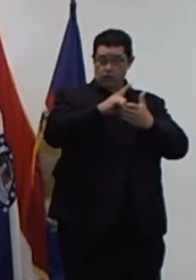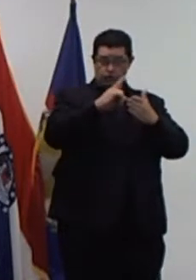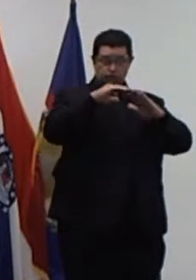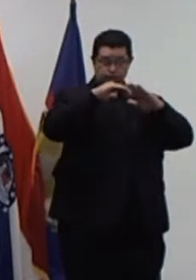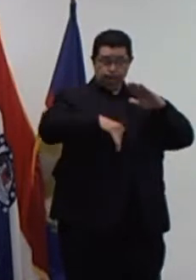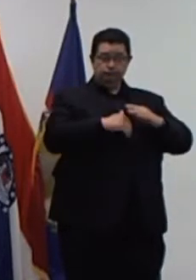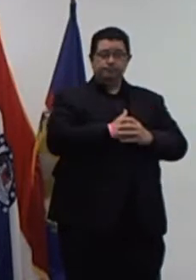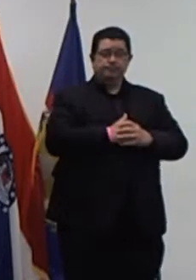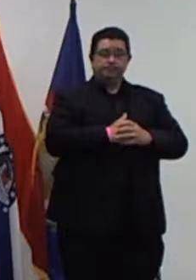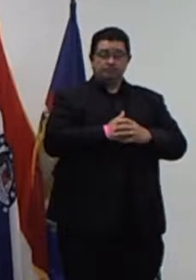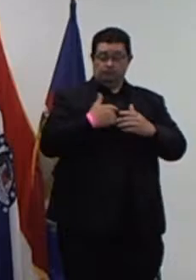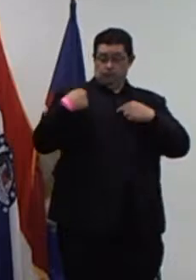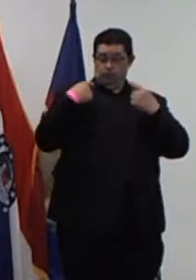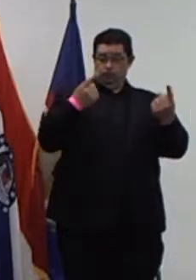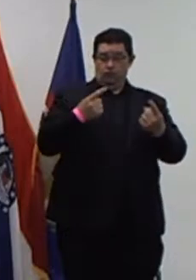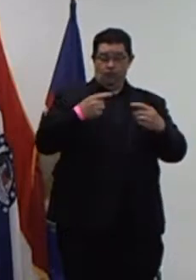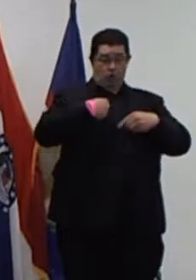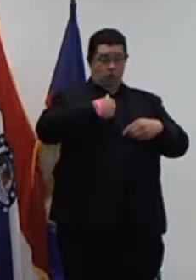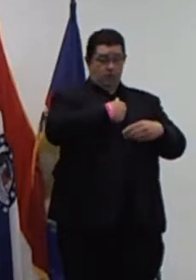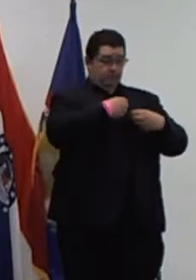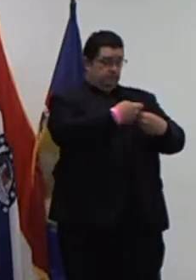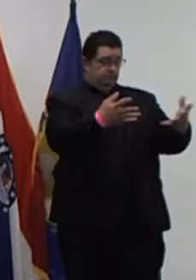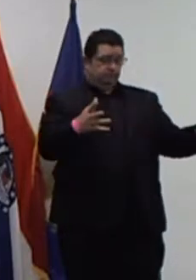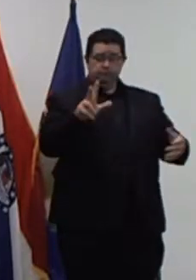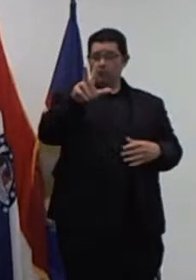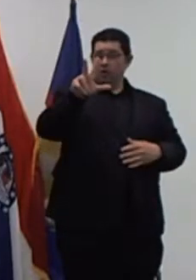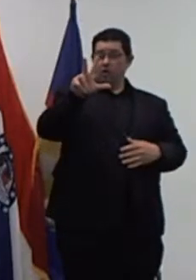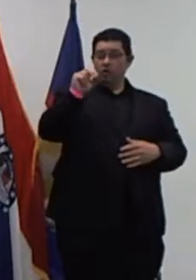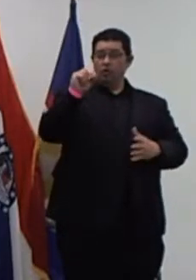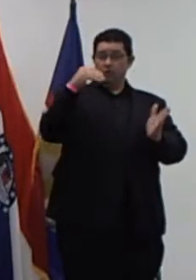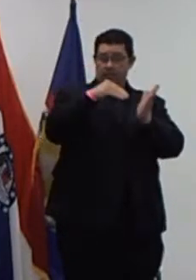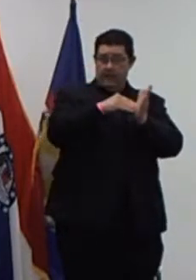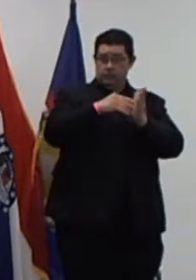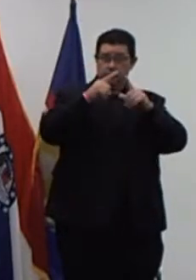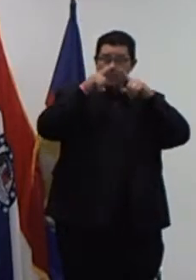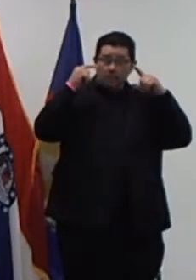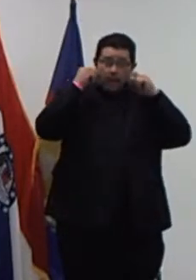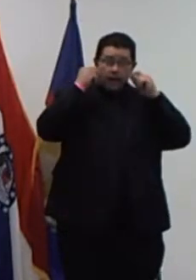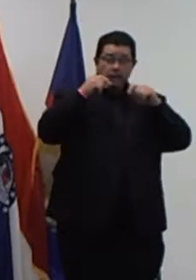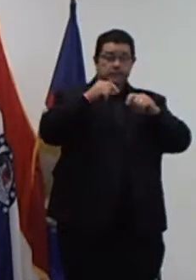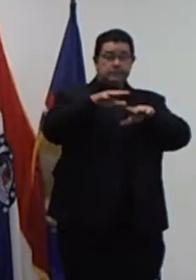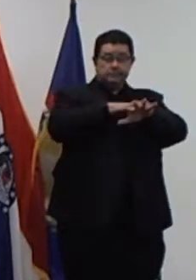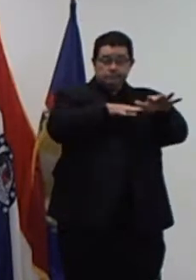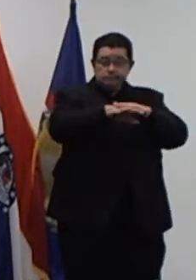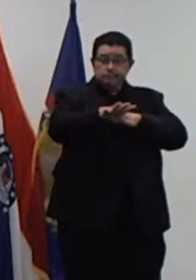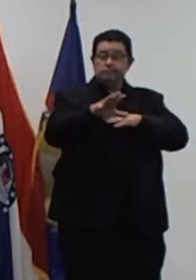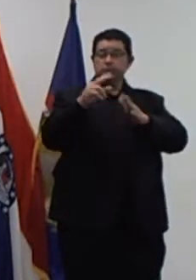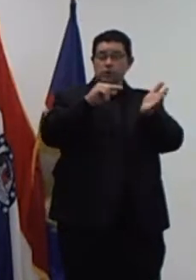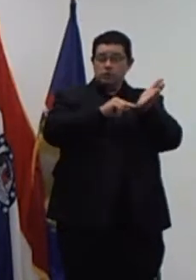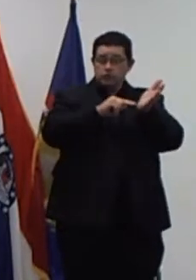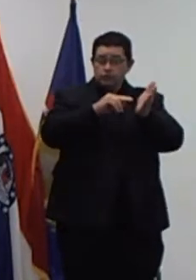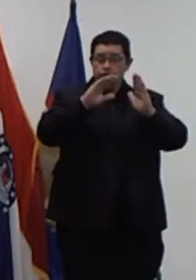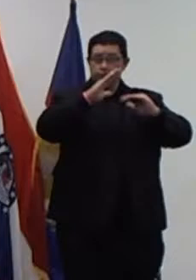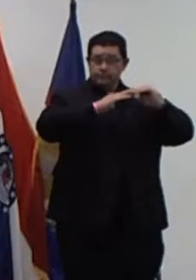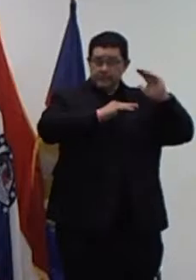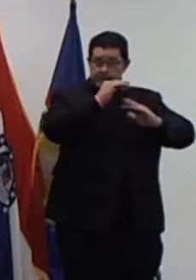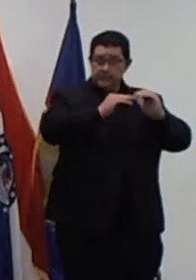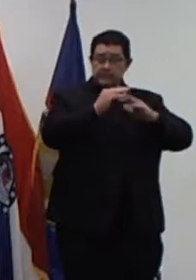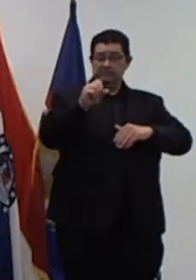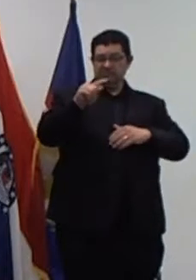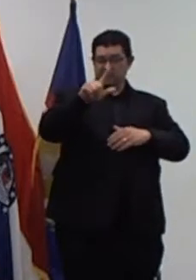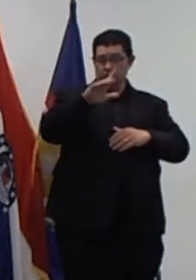distributed 30,000 masks and other PPE to our senior living facilities and our nursing facilities in St. Louis County.